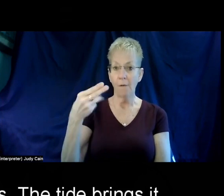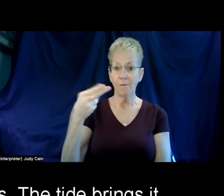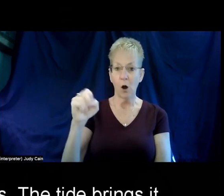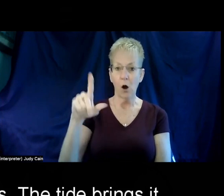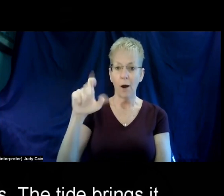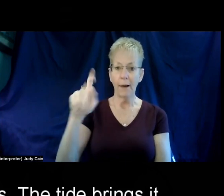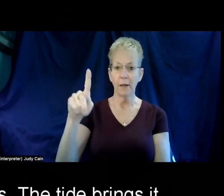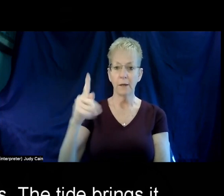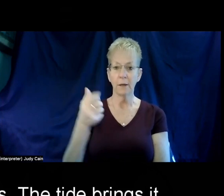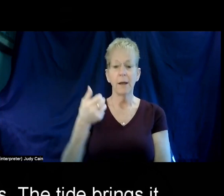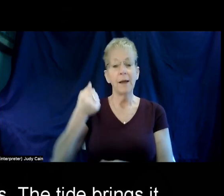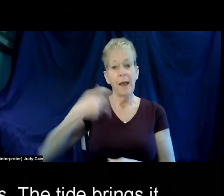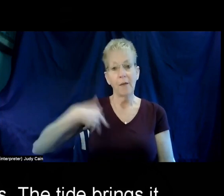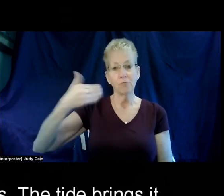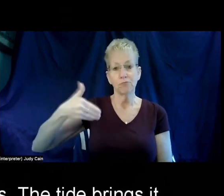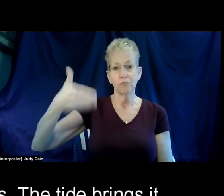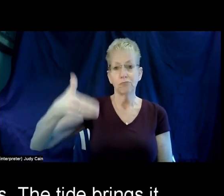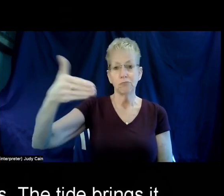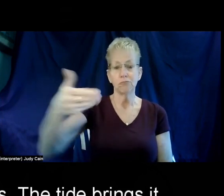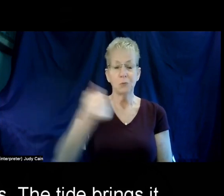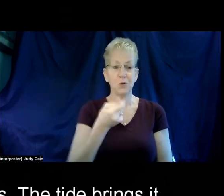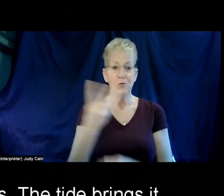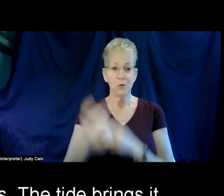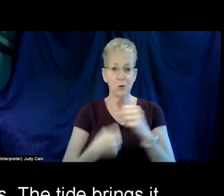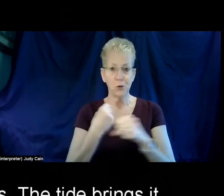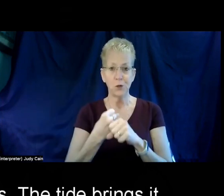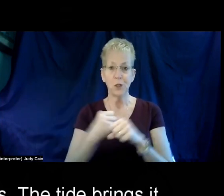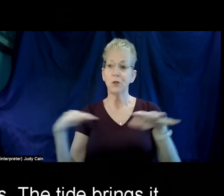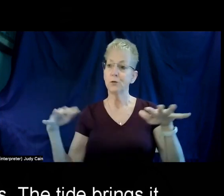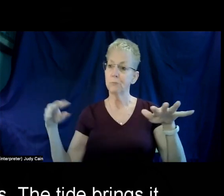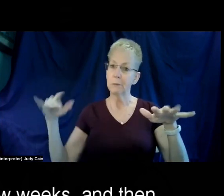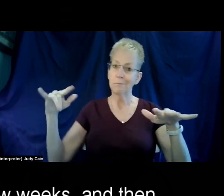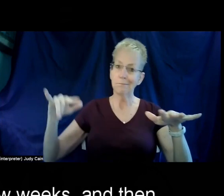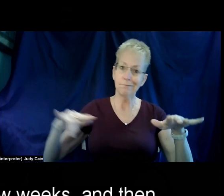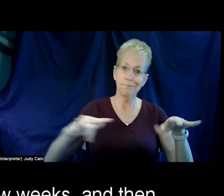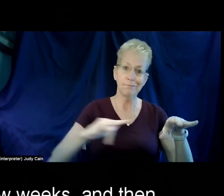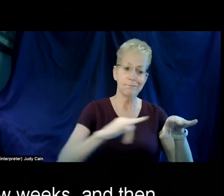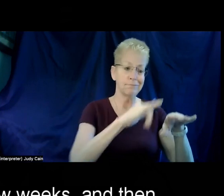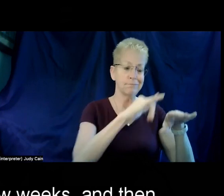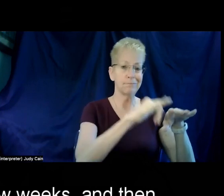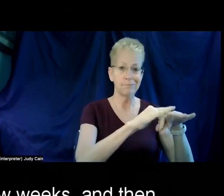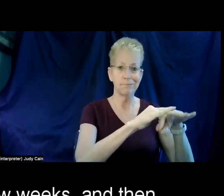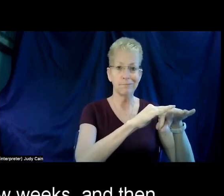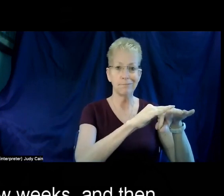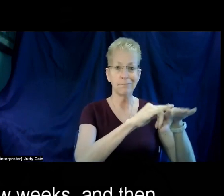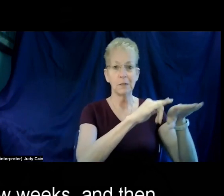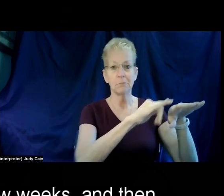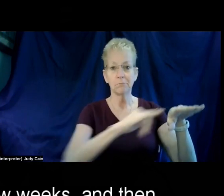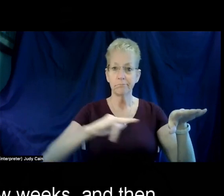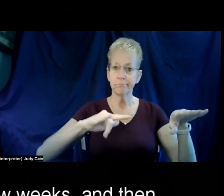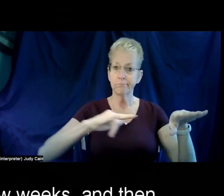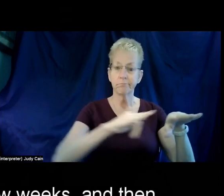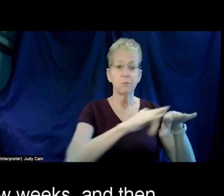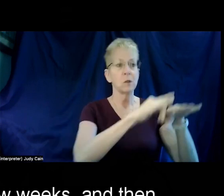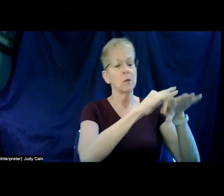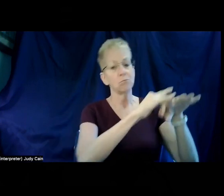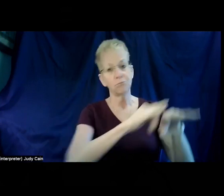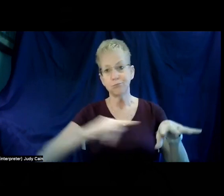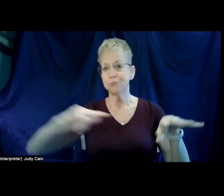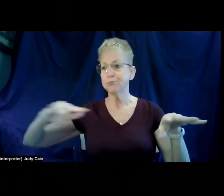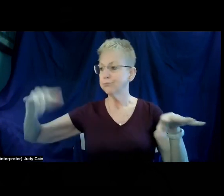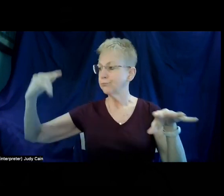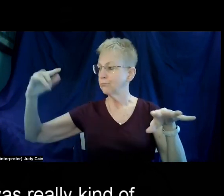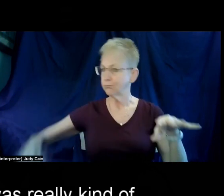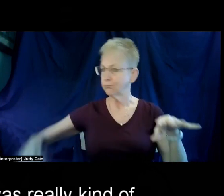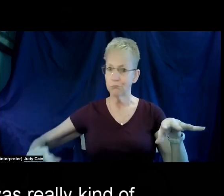plane appears. The tide brings it in, the sands wash away, and it's there for a few days, a few weeks, and then the tide brings it out and it disappears